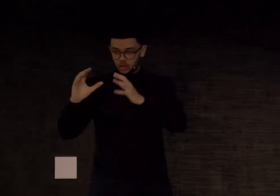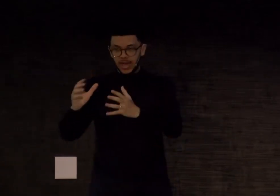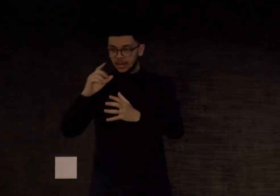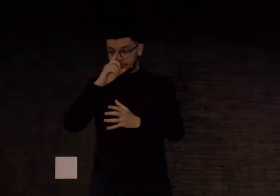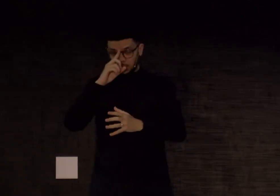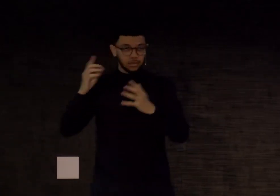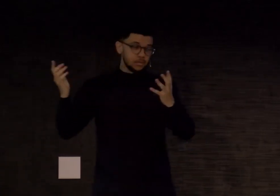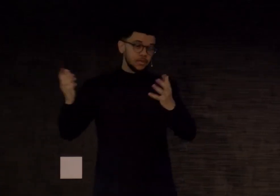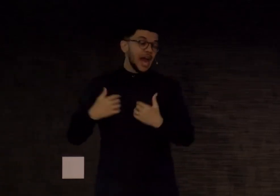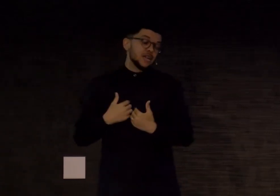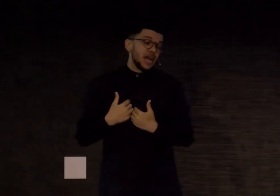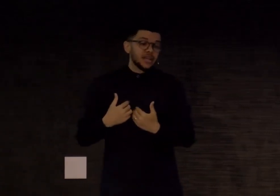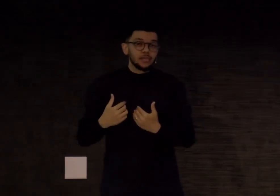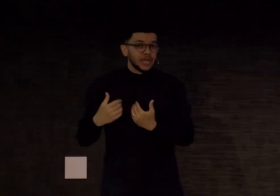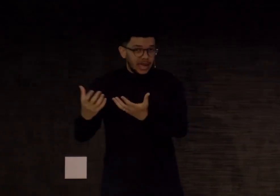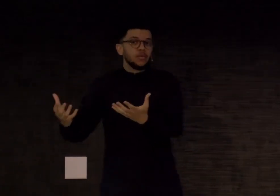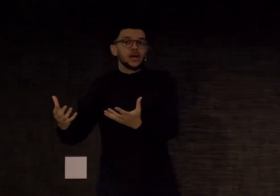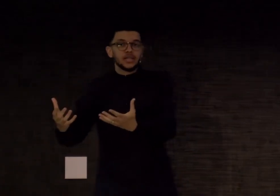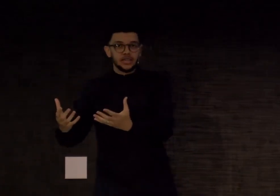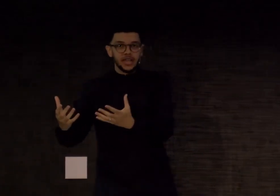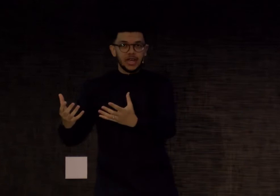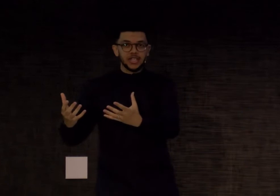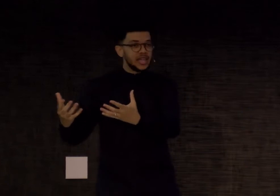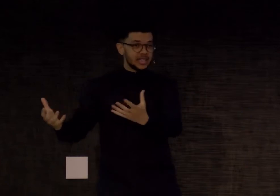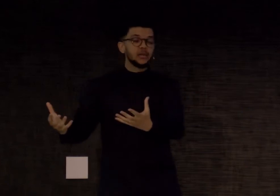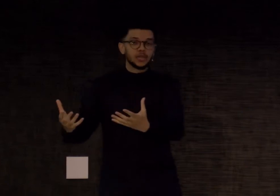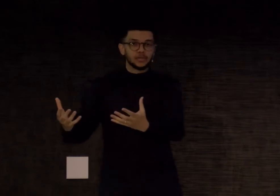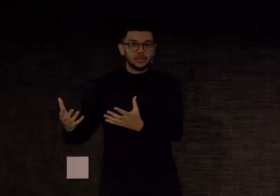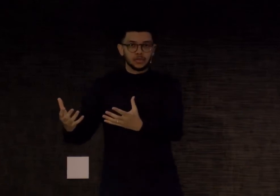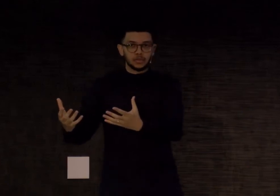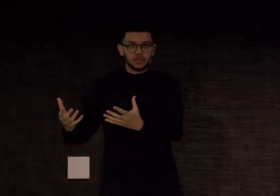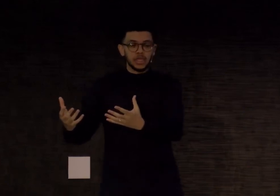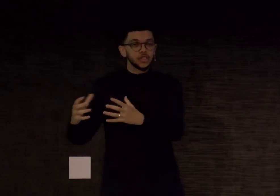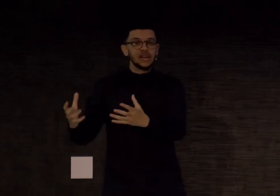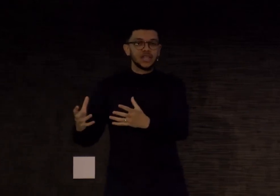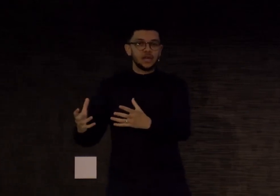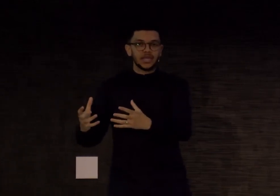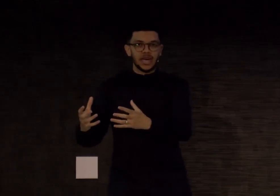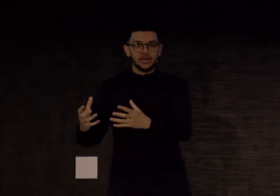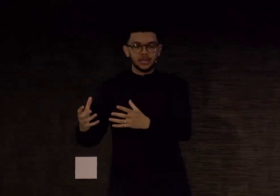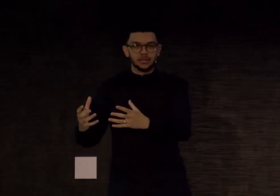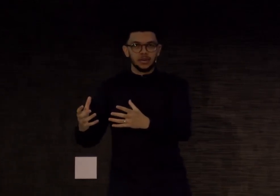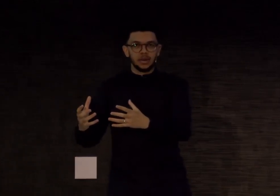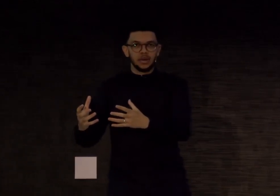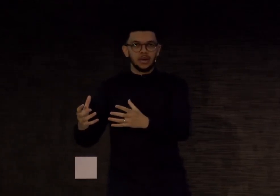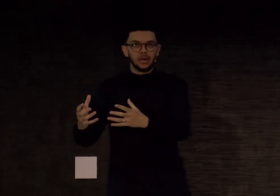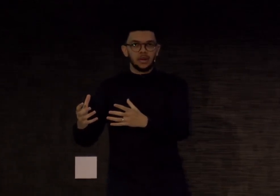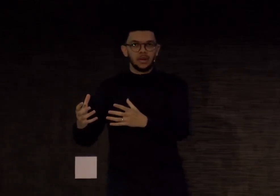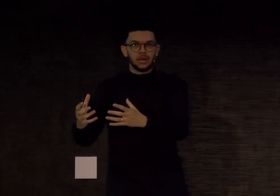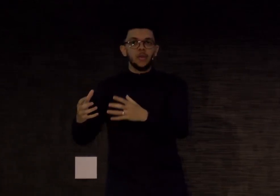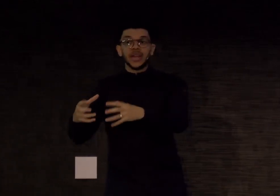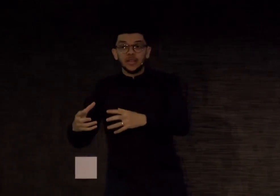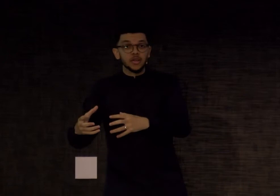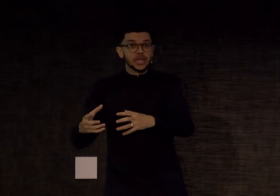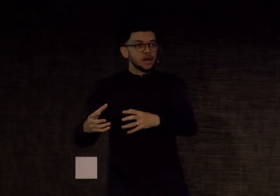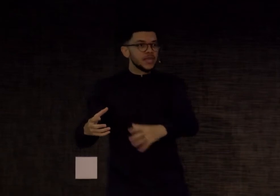world where, I don't like it, but labor market deregulation has helped drive economic dynamism.